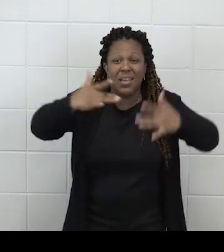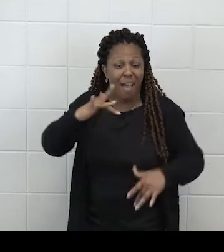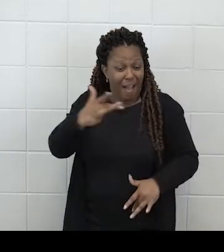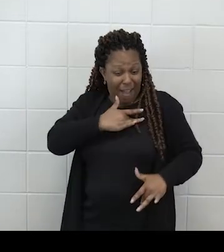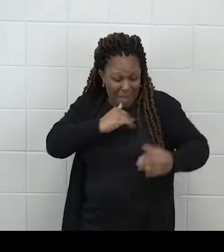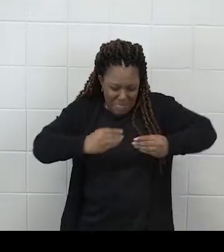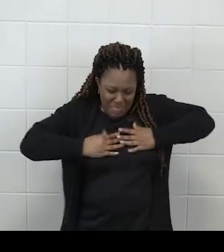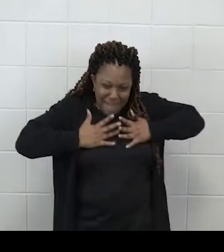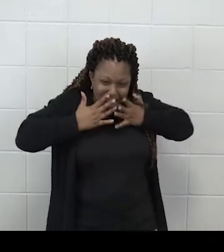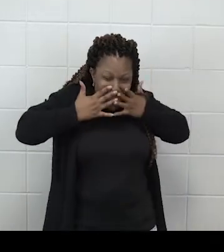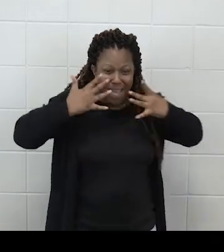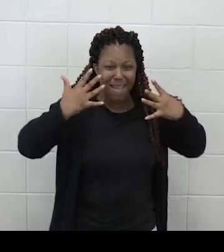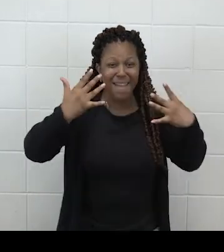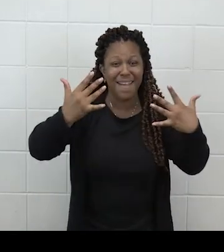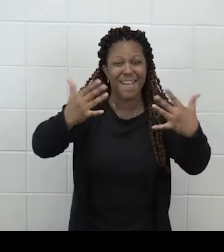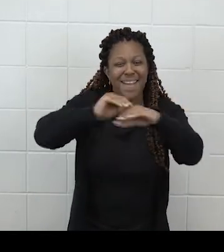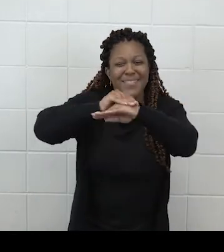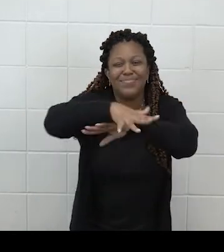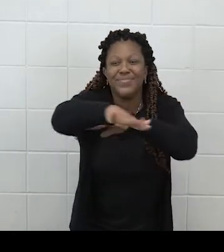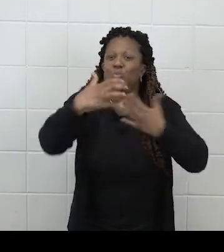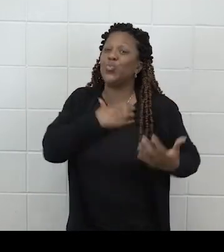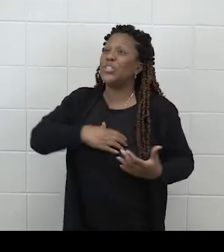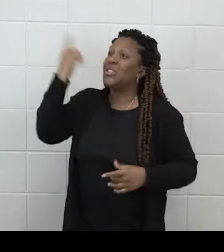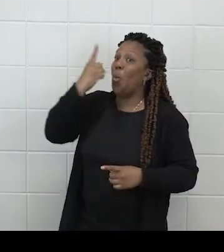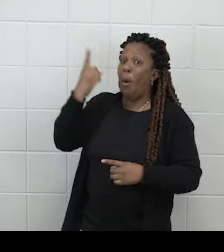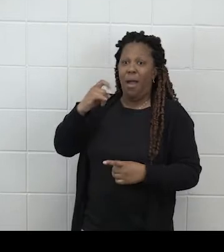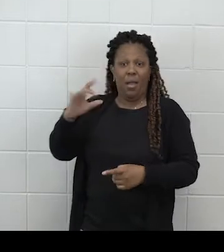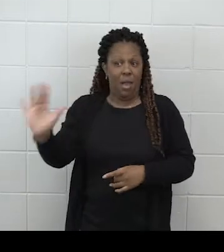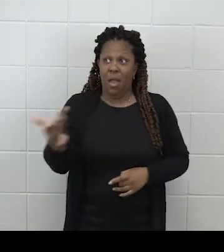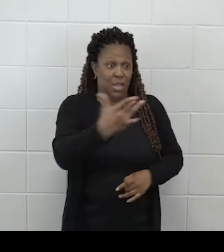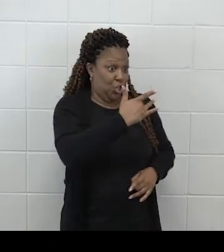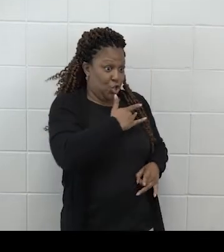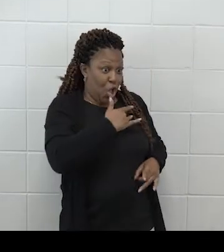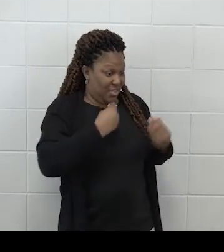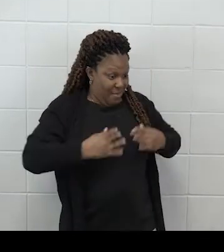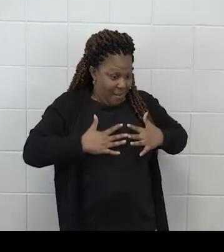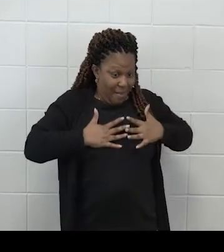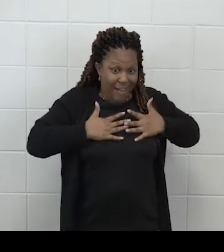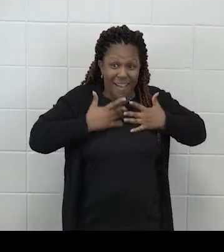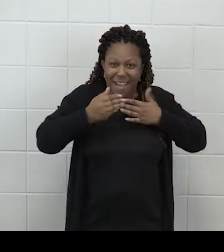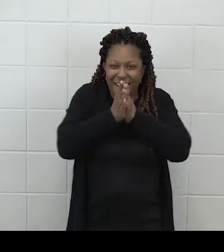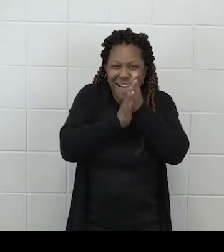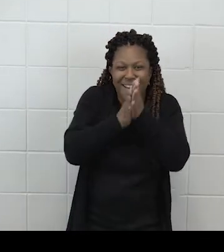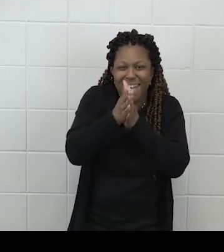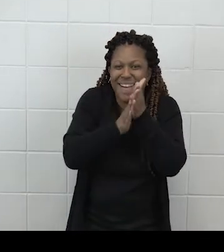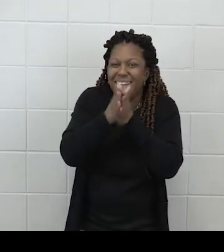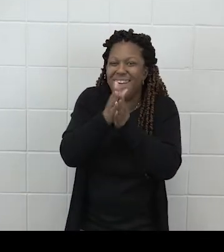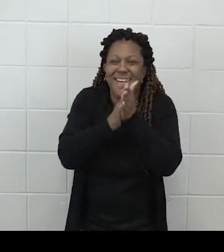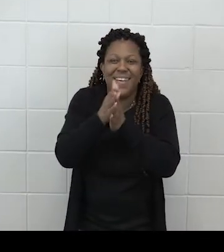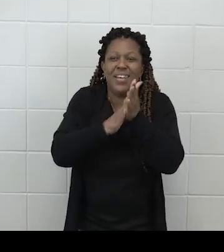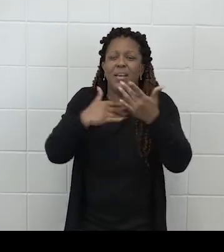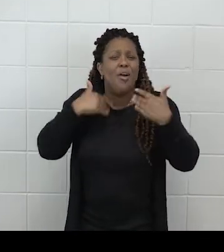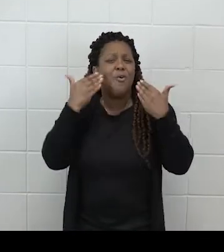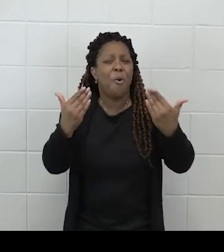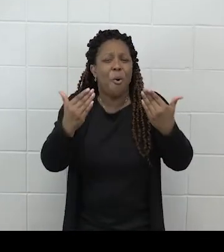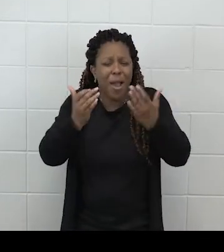on fire. I wish somebody's soul would catch on fire, burn until we're